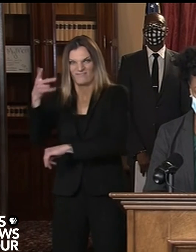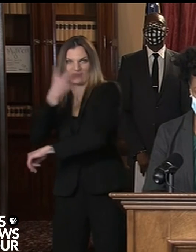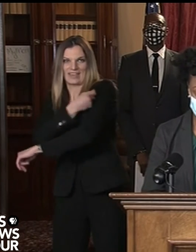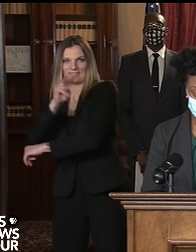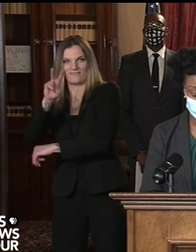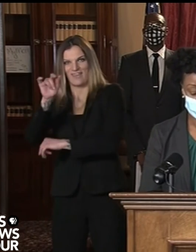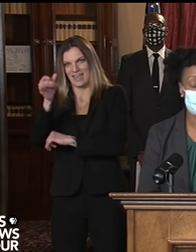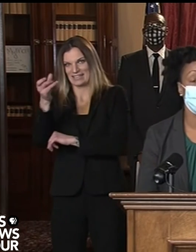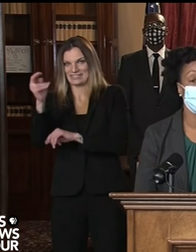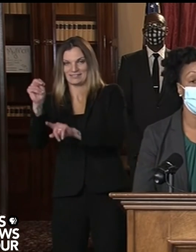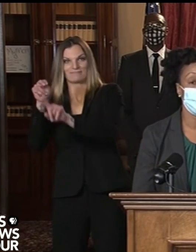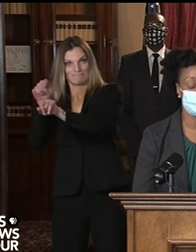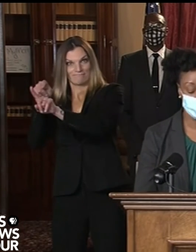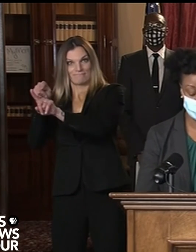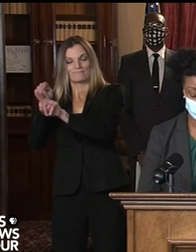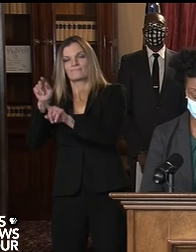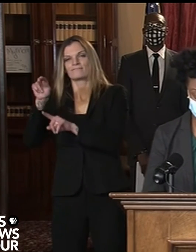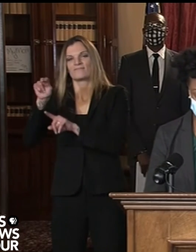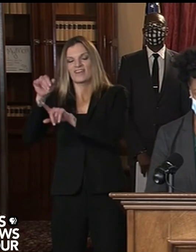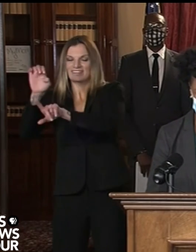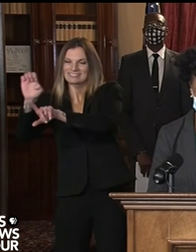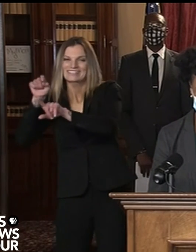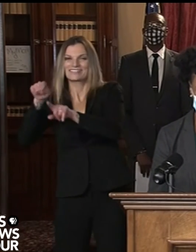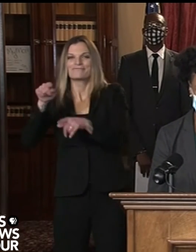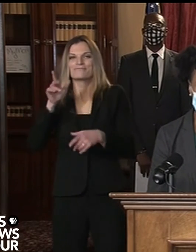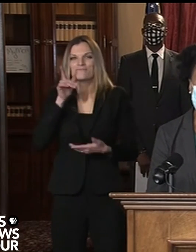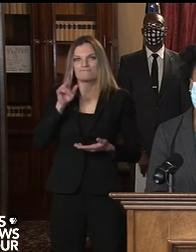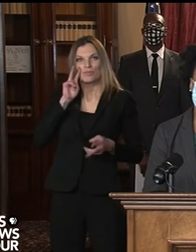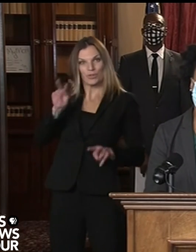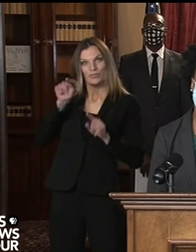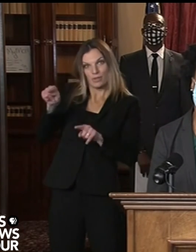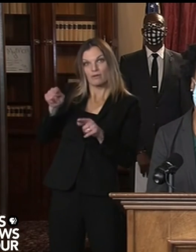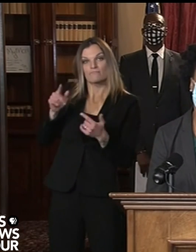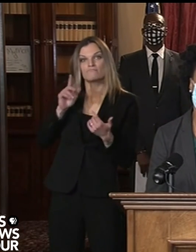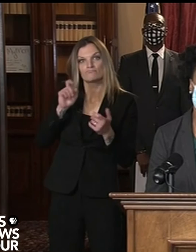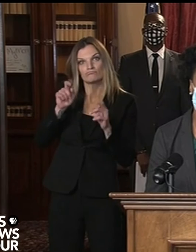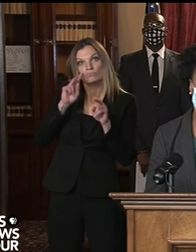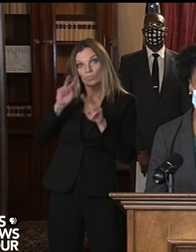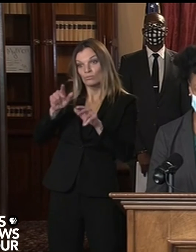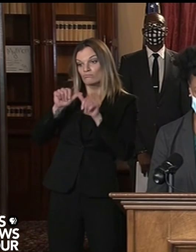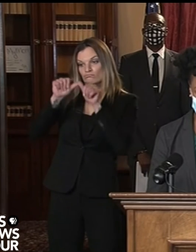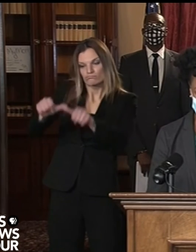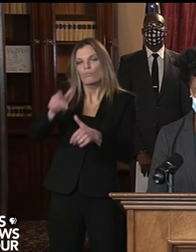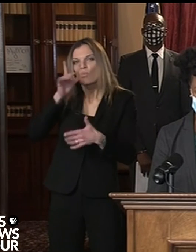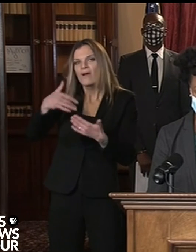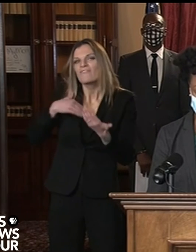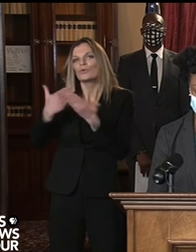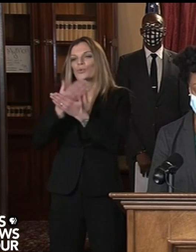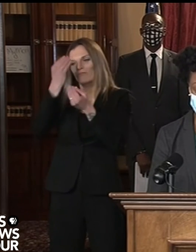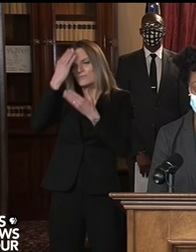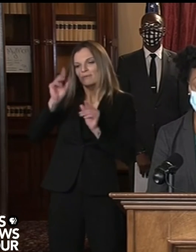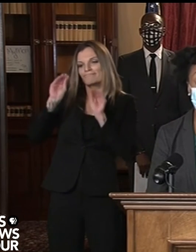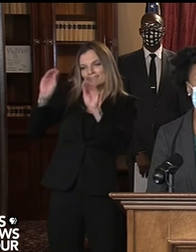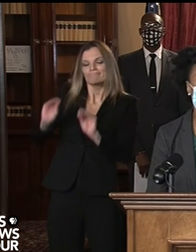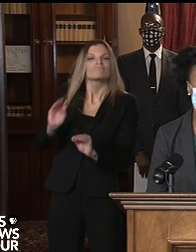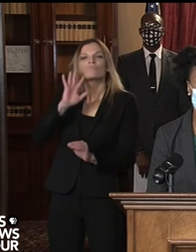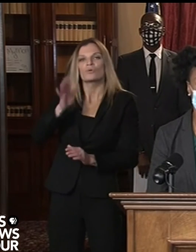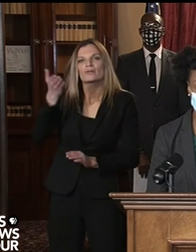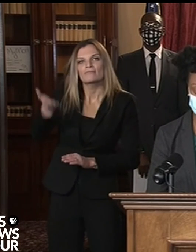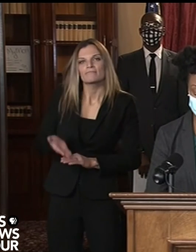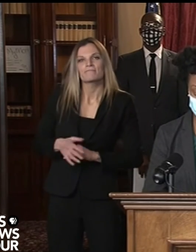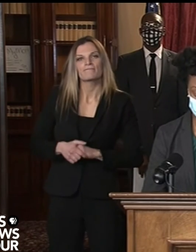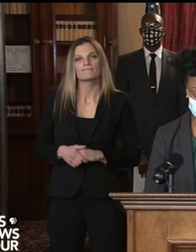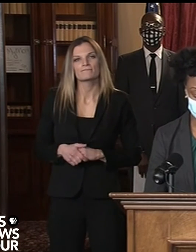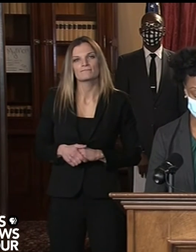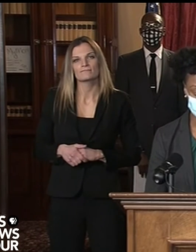www.michigan.gov/COVID-vaccine. We will keep this page updated regularly. So this month is already very promising. More data is